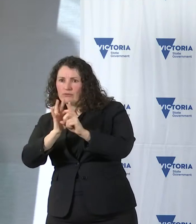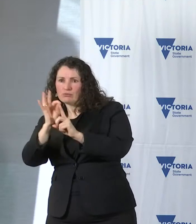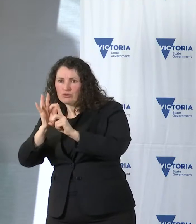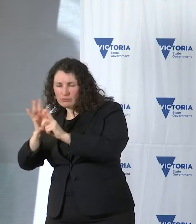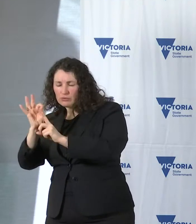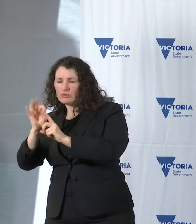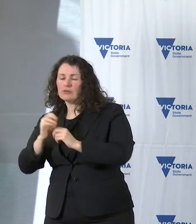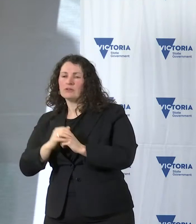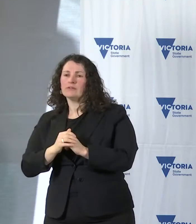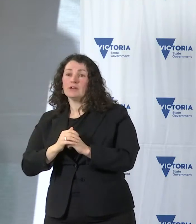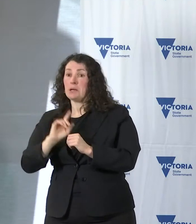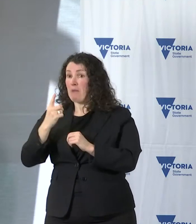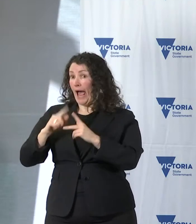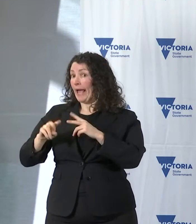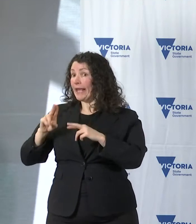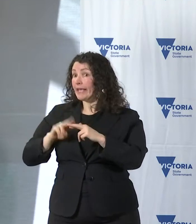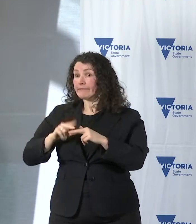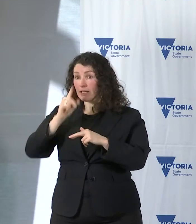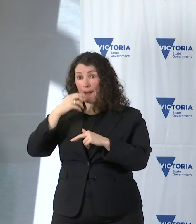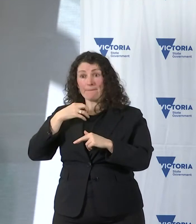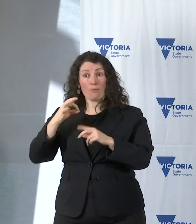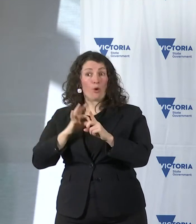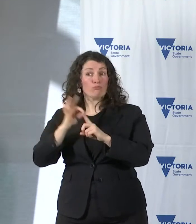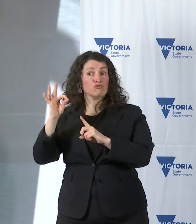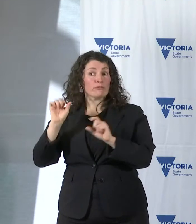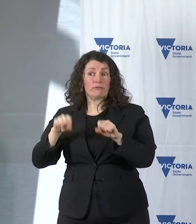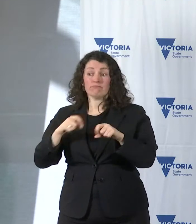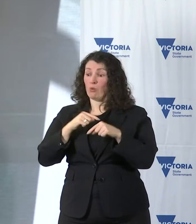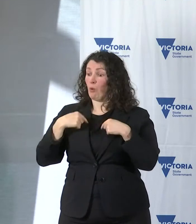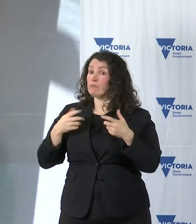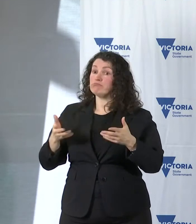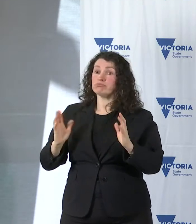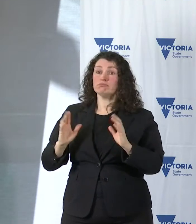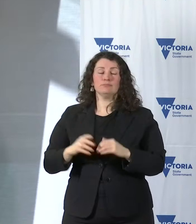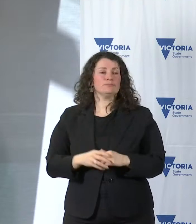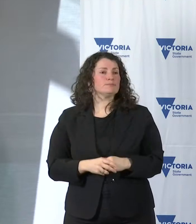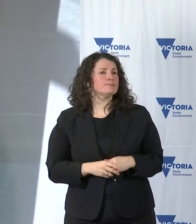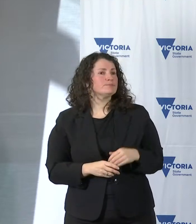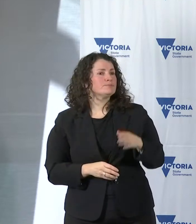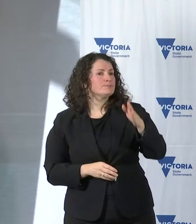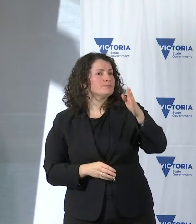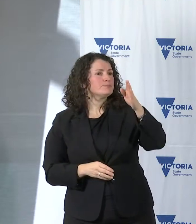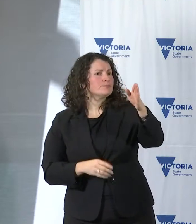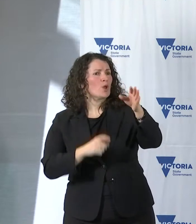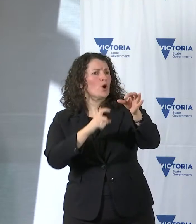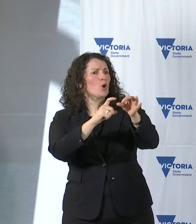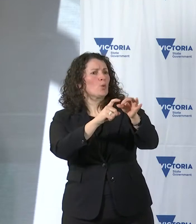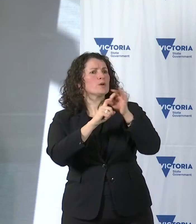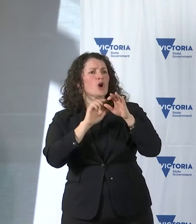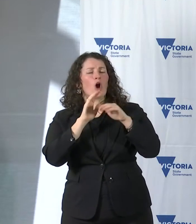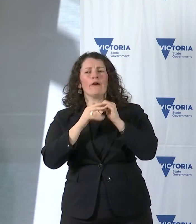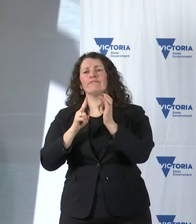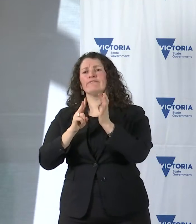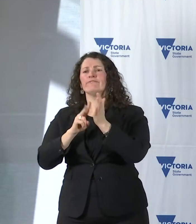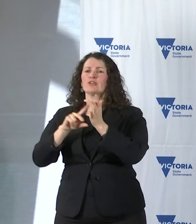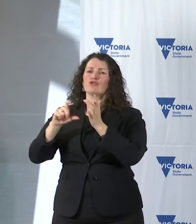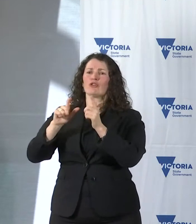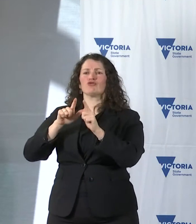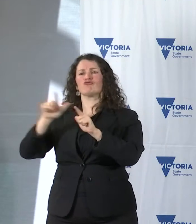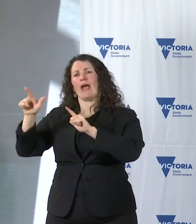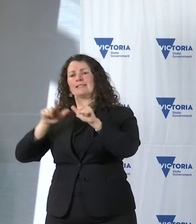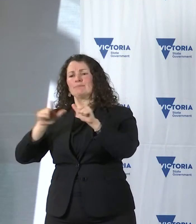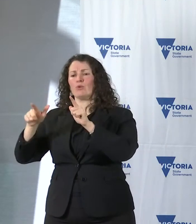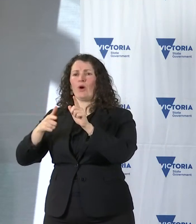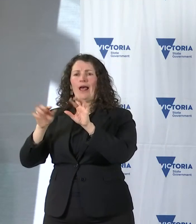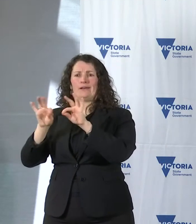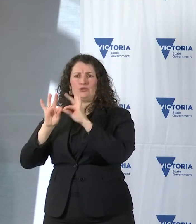we can improve things even more. But the Victorian Transport Association has come out and said that drivers aren't getting tested, and there's over